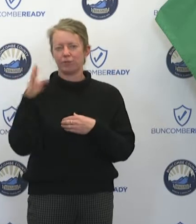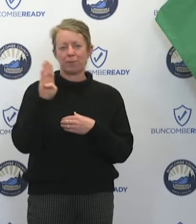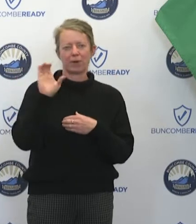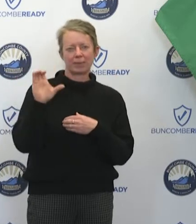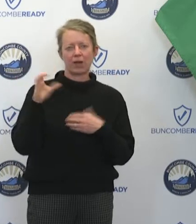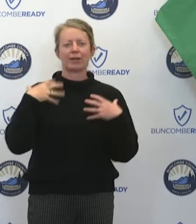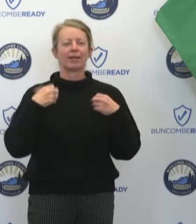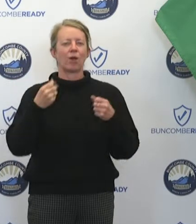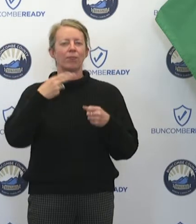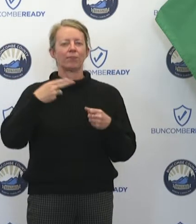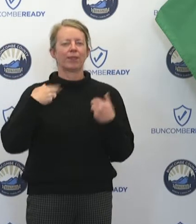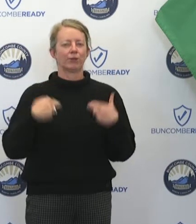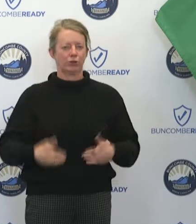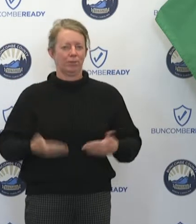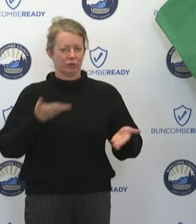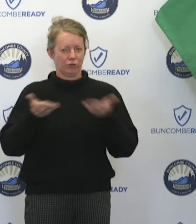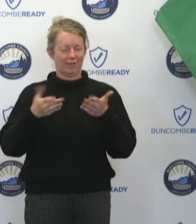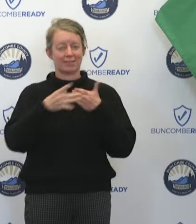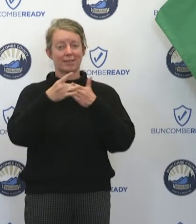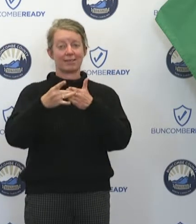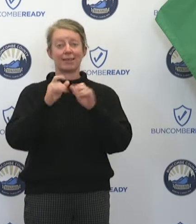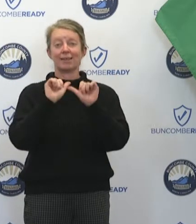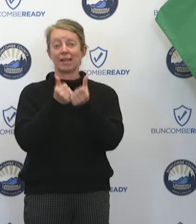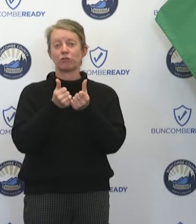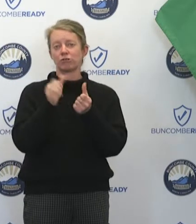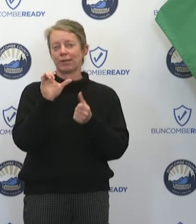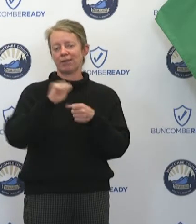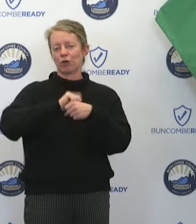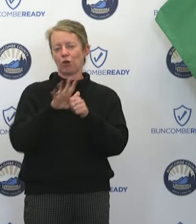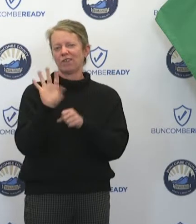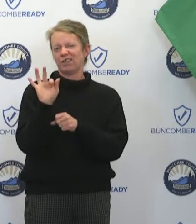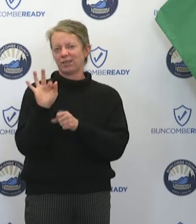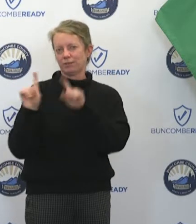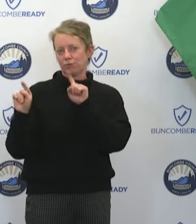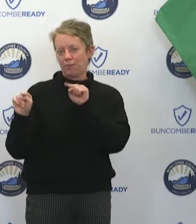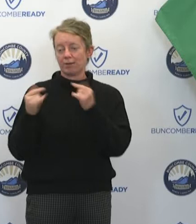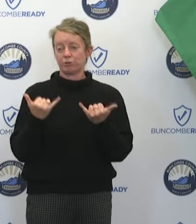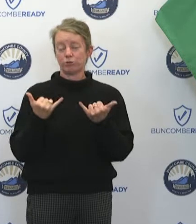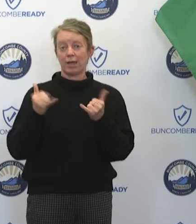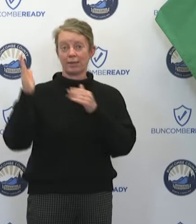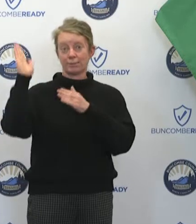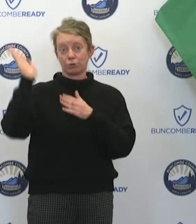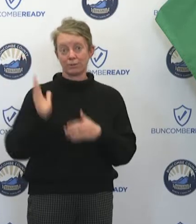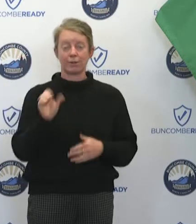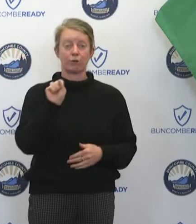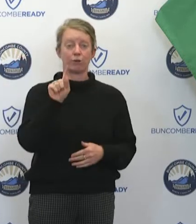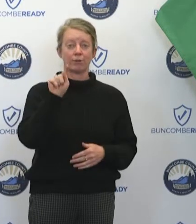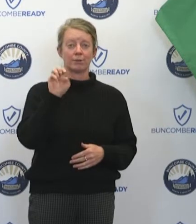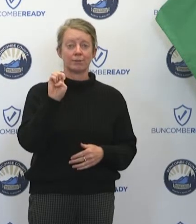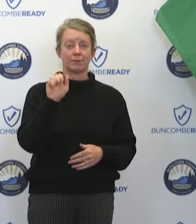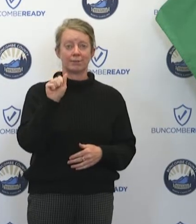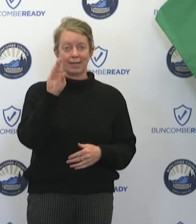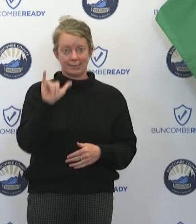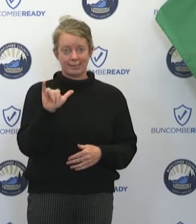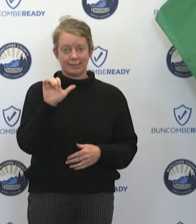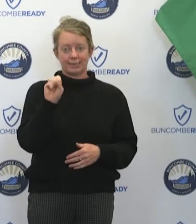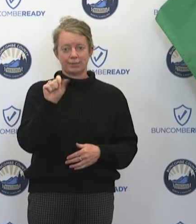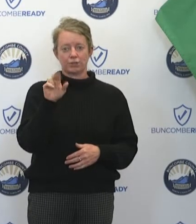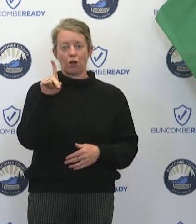the lead agency in the COVID-19 response. Today's presenter is Stacy Saunders, the Buncombe County Public Health